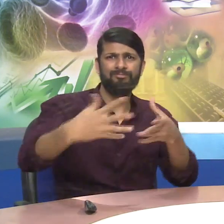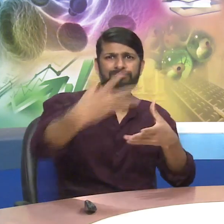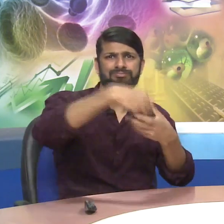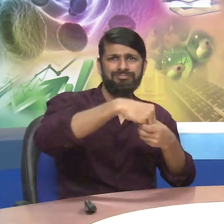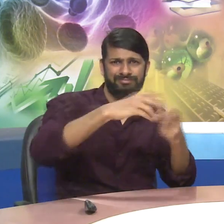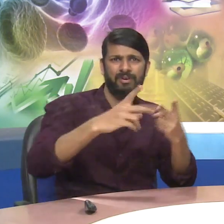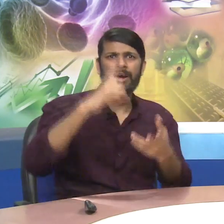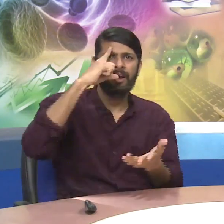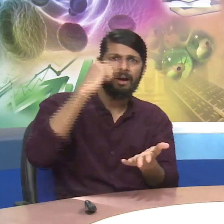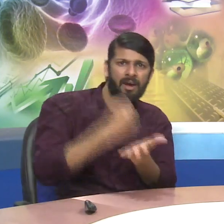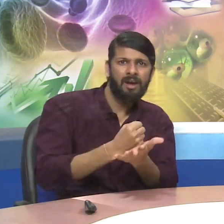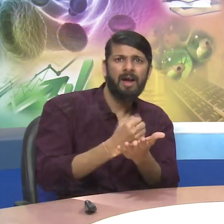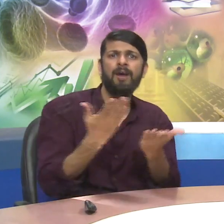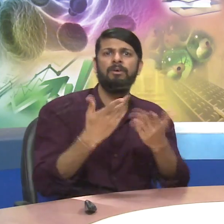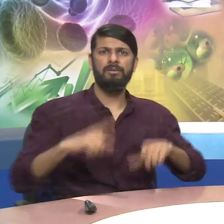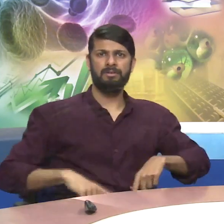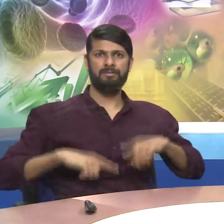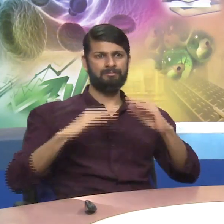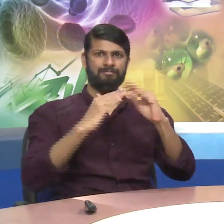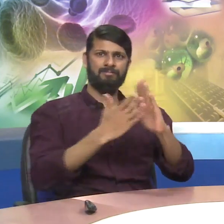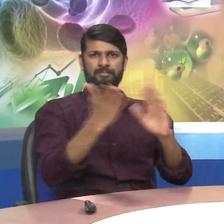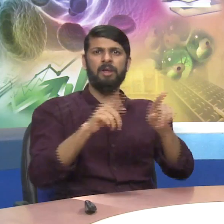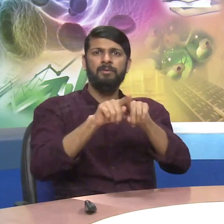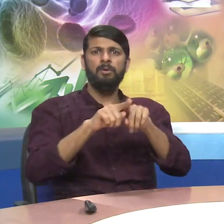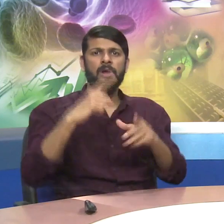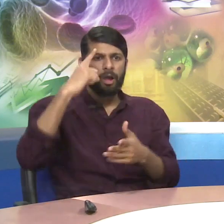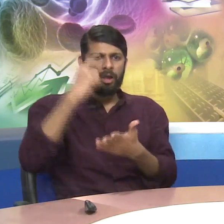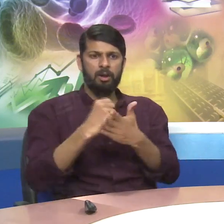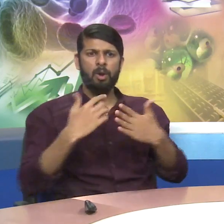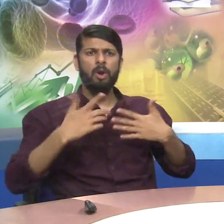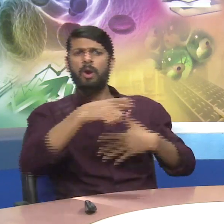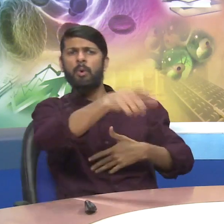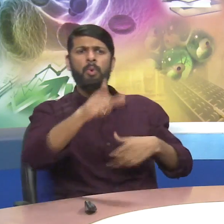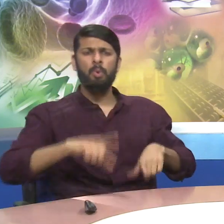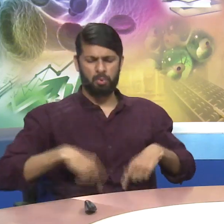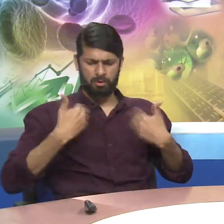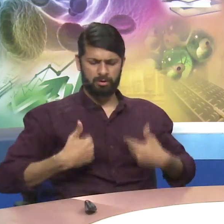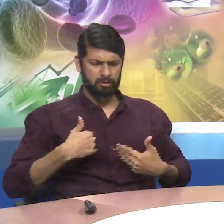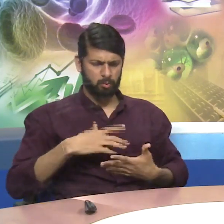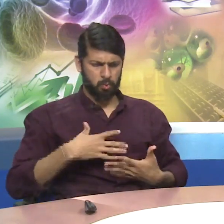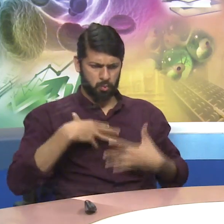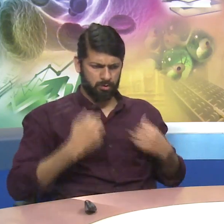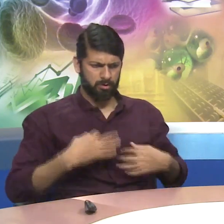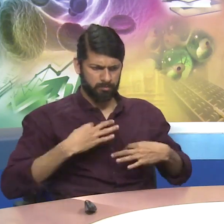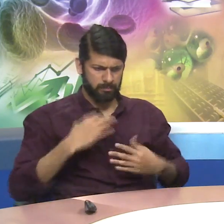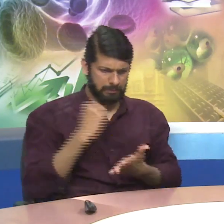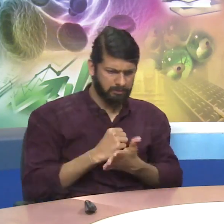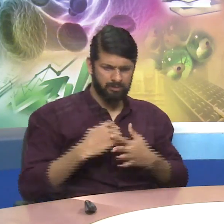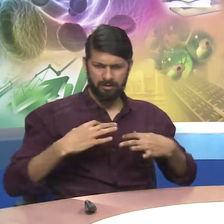to food, clothing, housing, participation in the decision making,